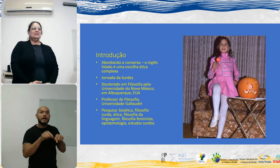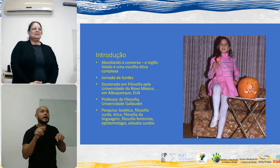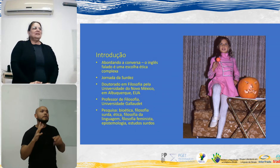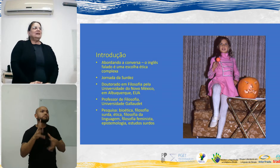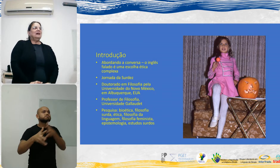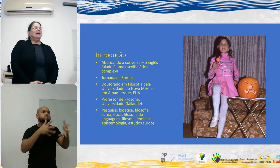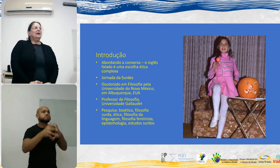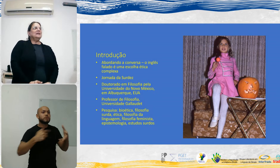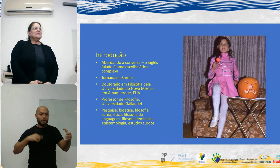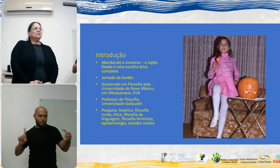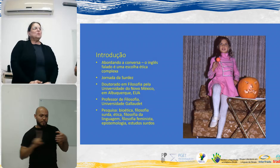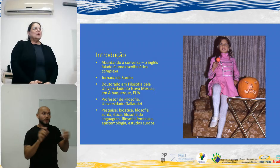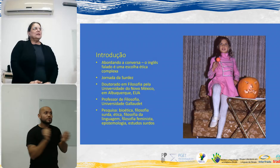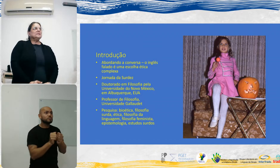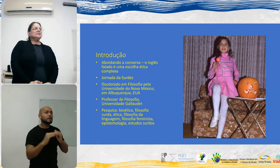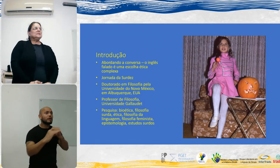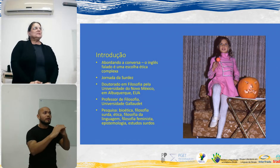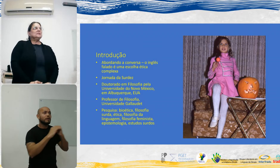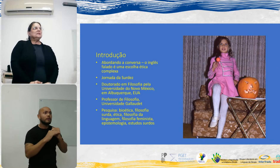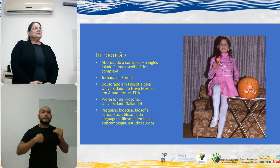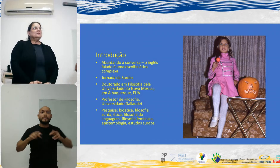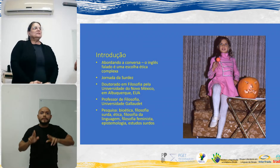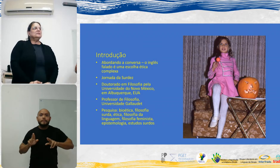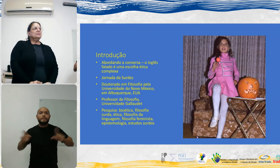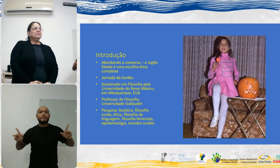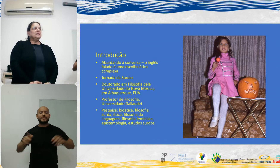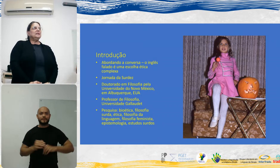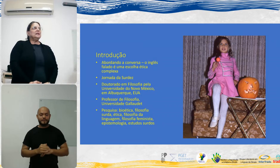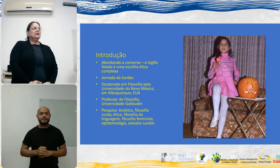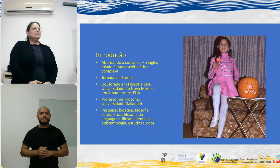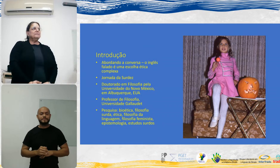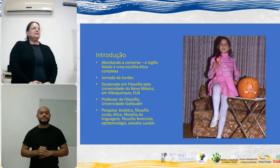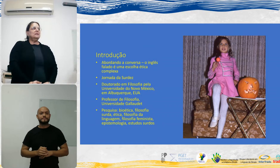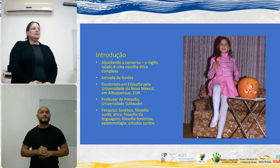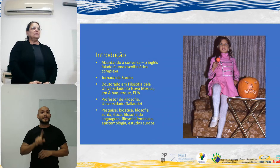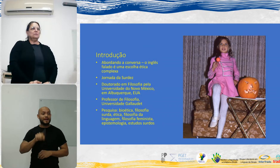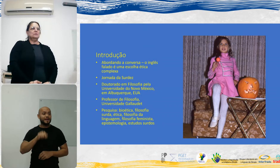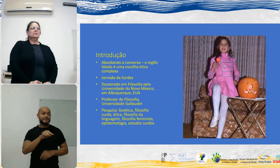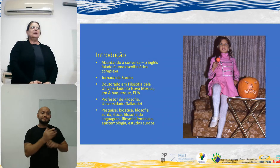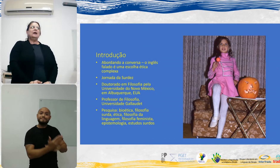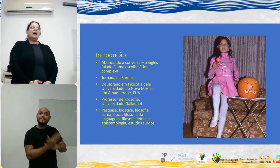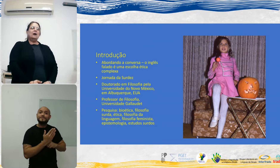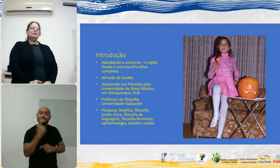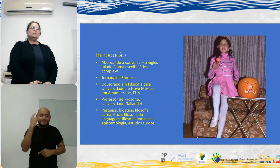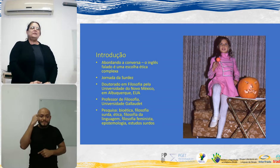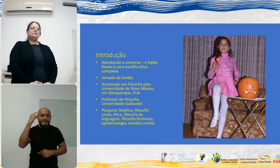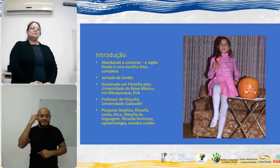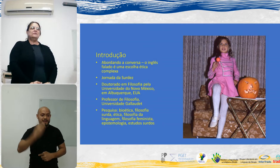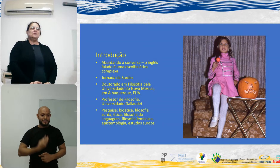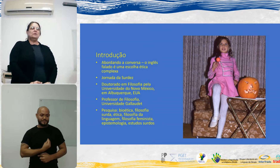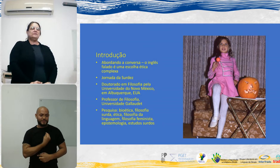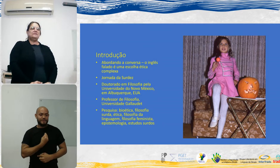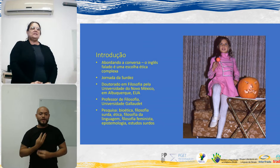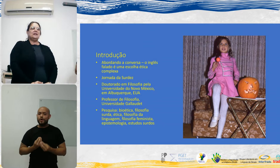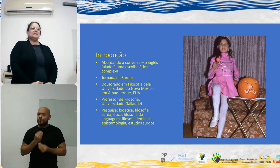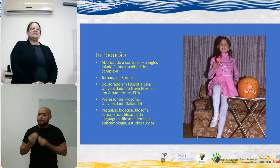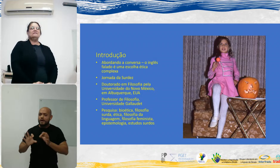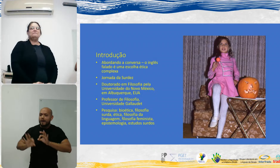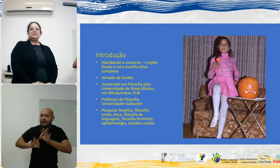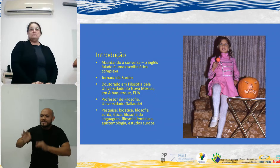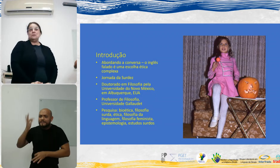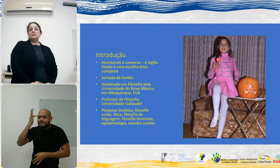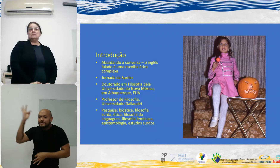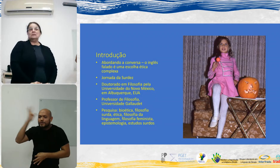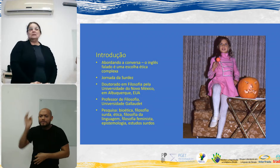else, it was something that helped me think through, how do we do philosophy as